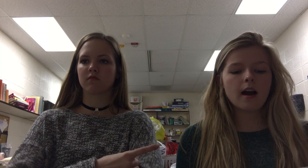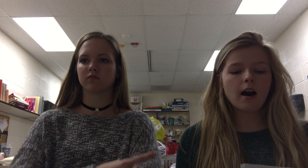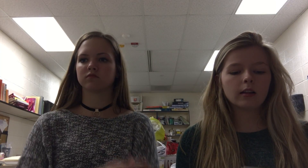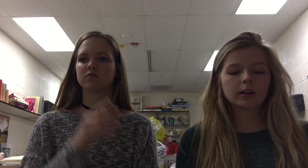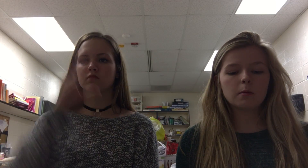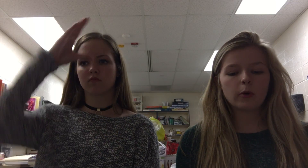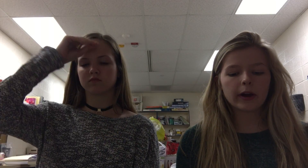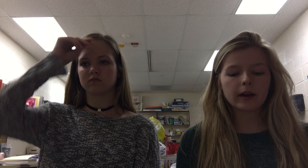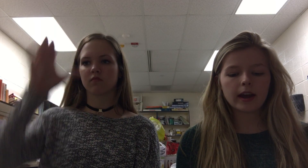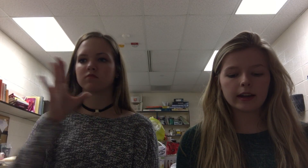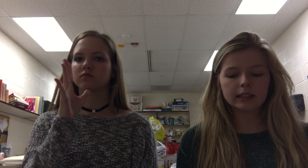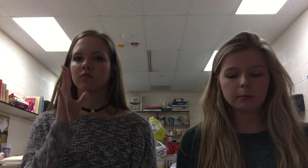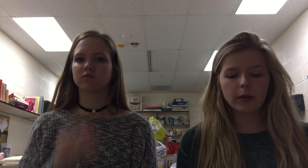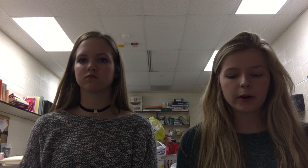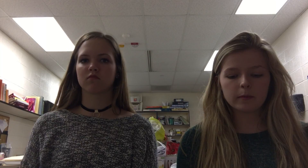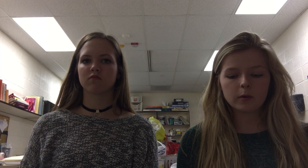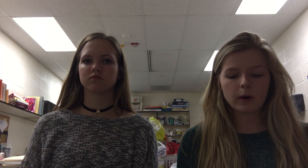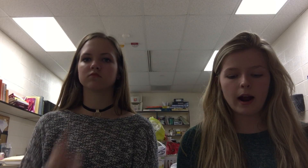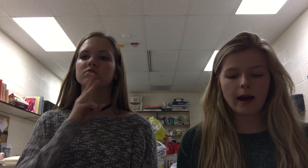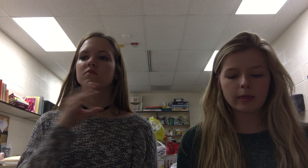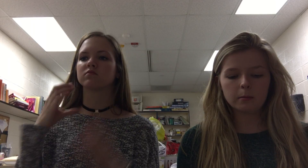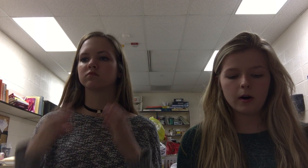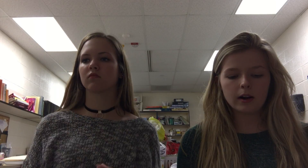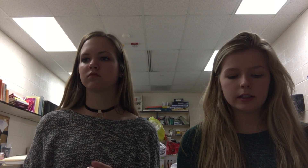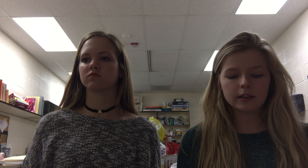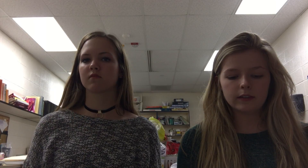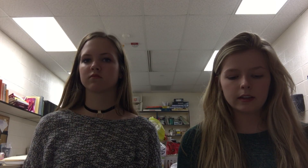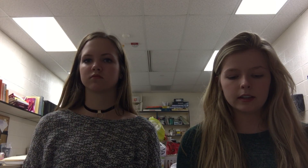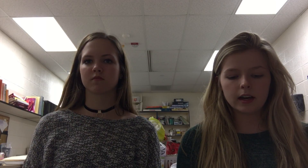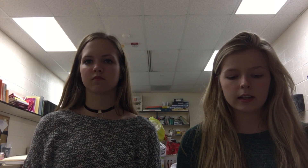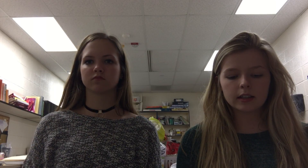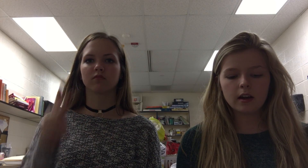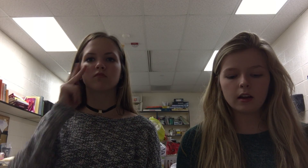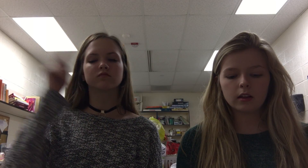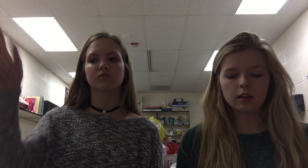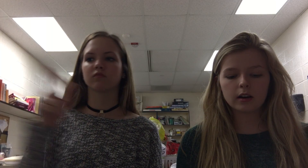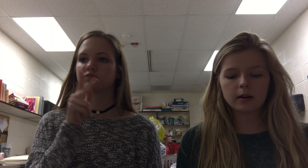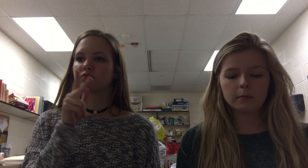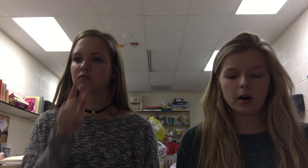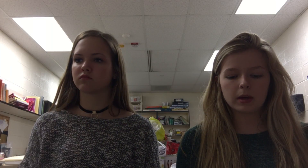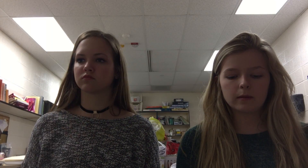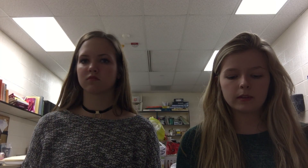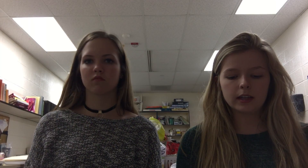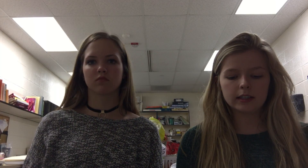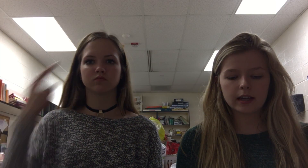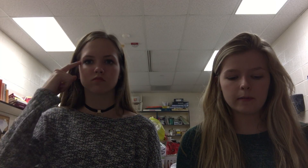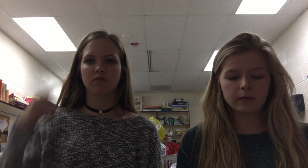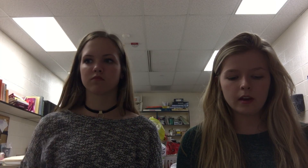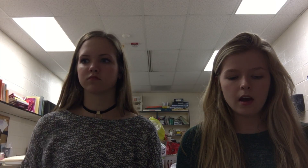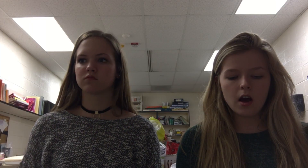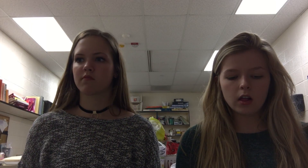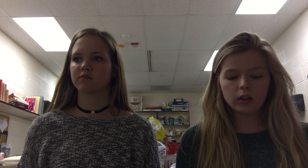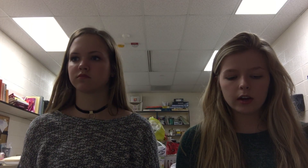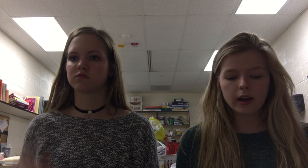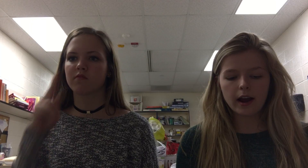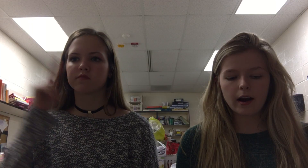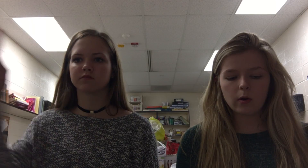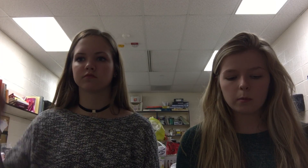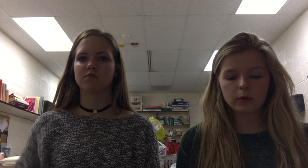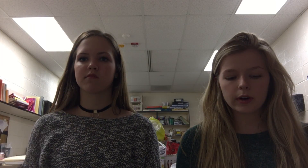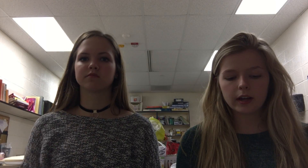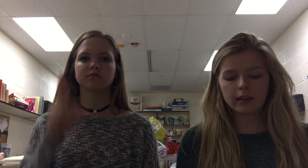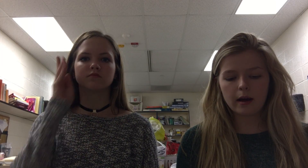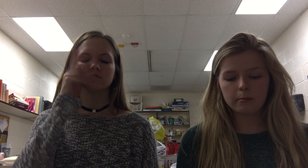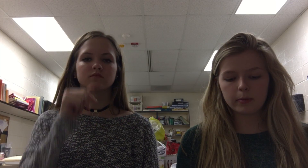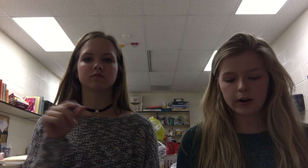One day, a little boy and his mother were at the pond to feed the ducks. "Look, Mommy," he said. "Look